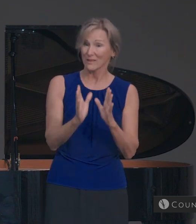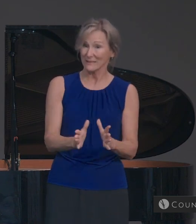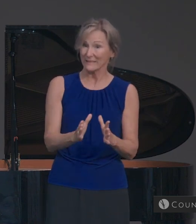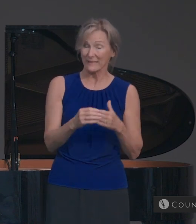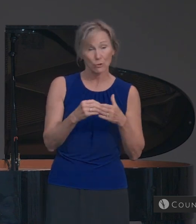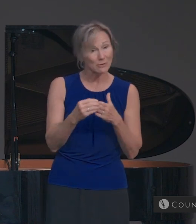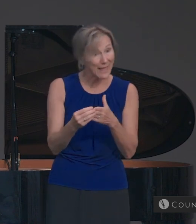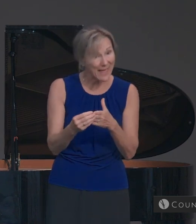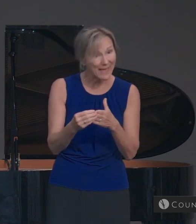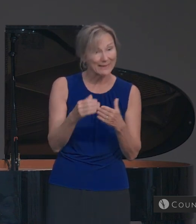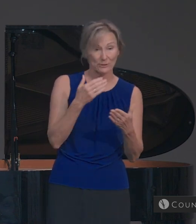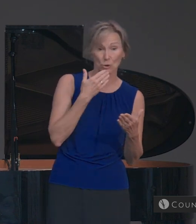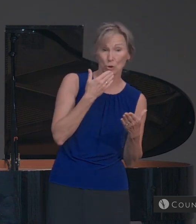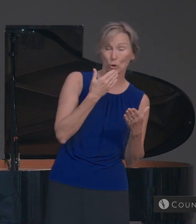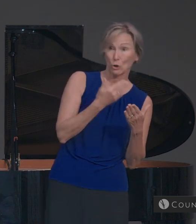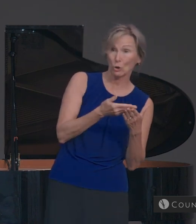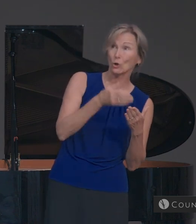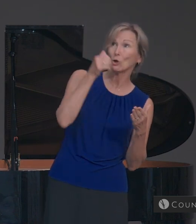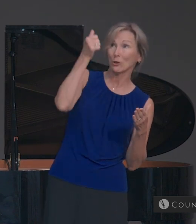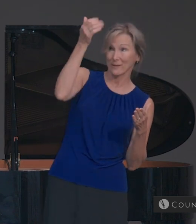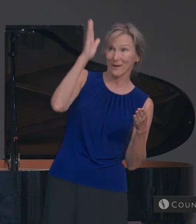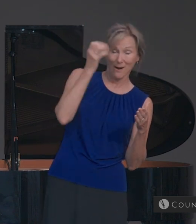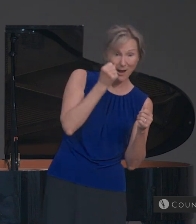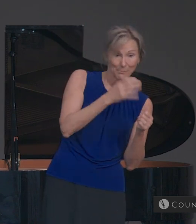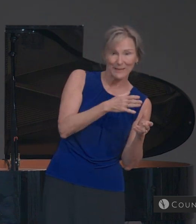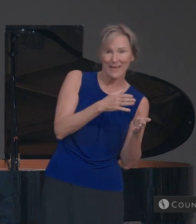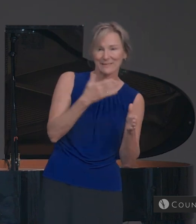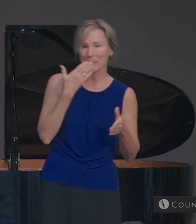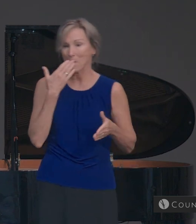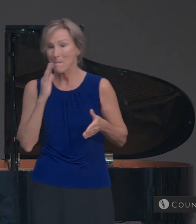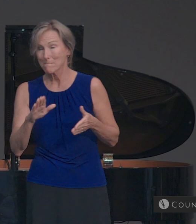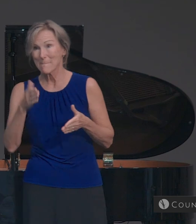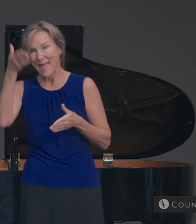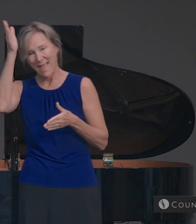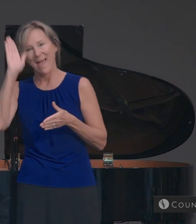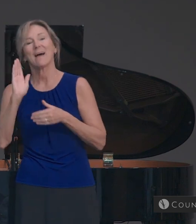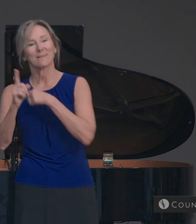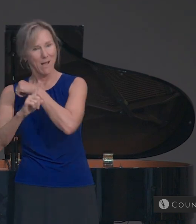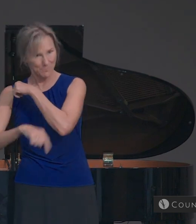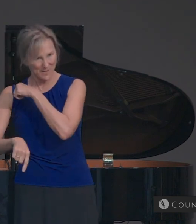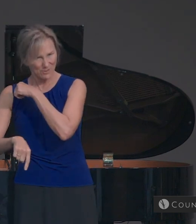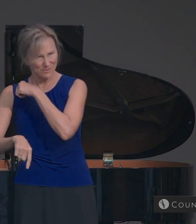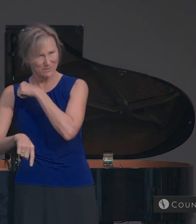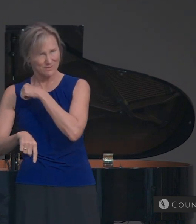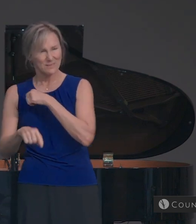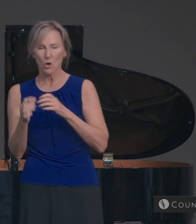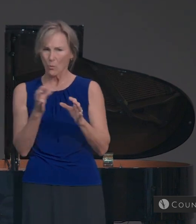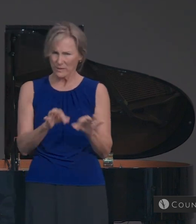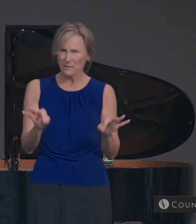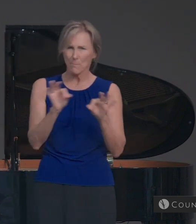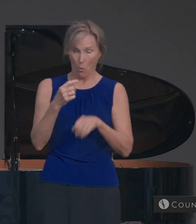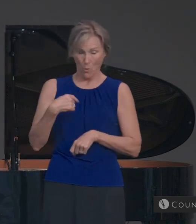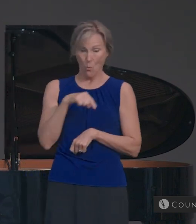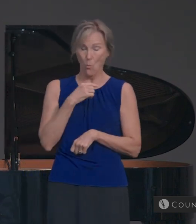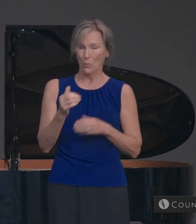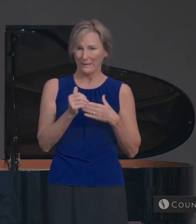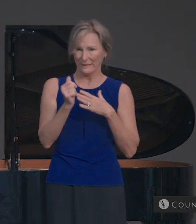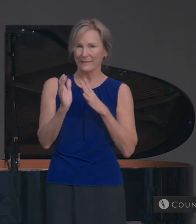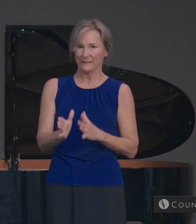Leadership is important. We as leaders must be careful to live according to the truths and principles found in the Word of